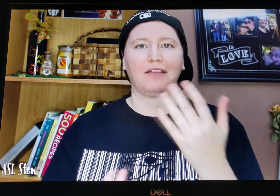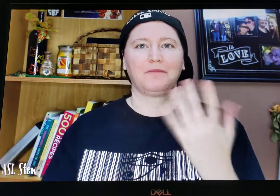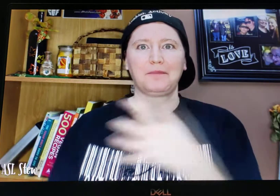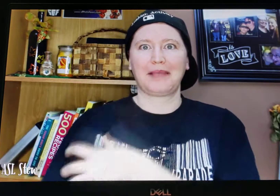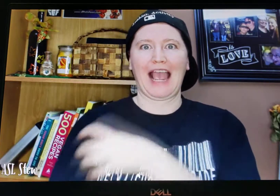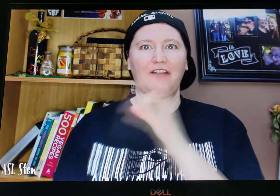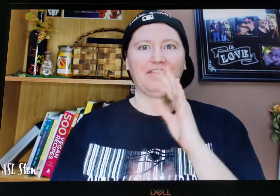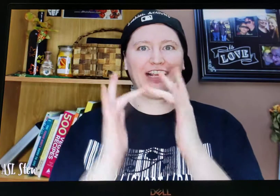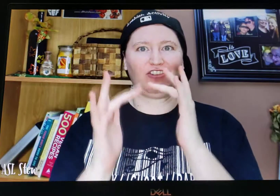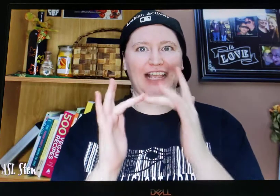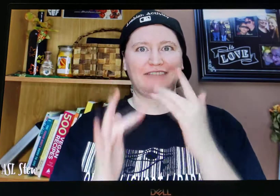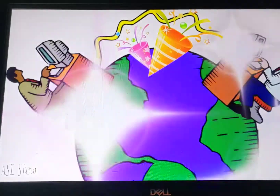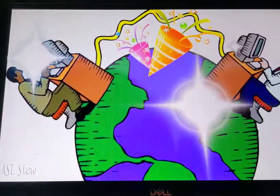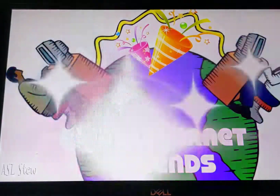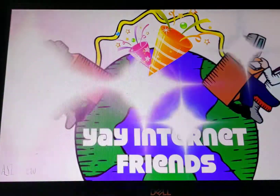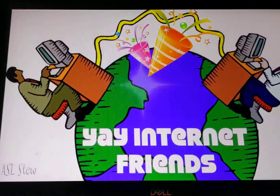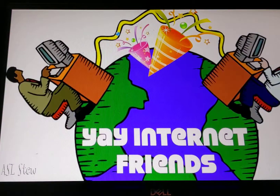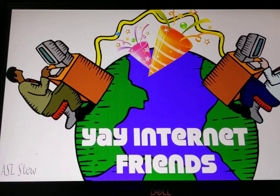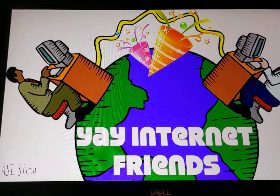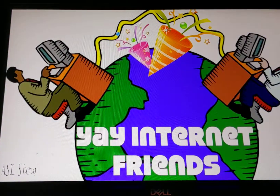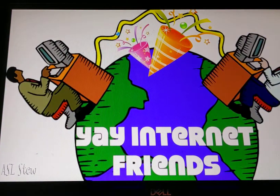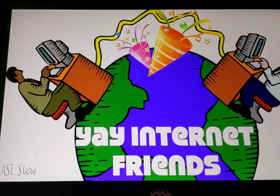don't worry because that is the power of the internet.